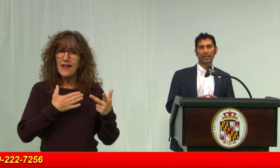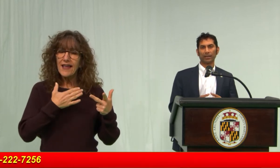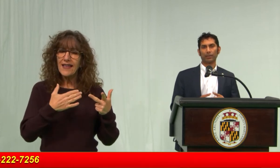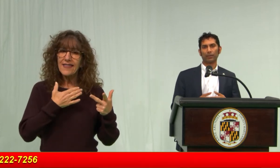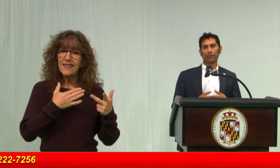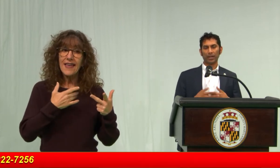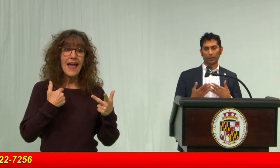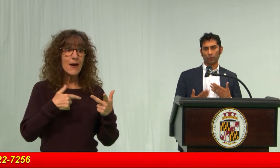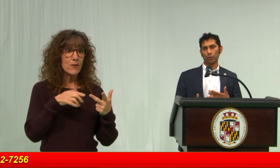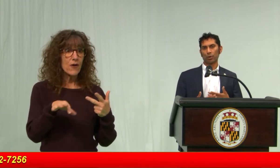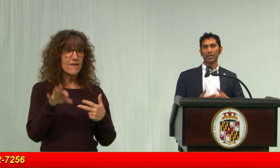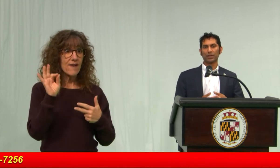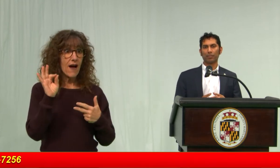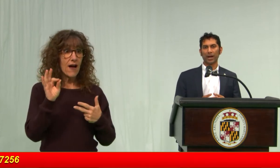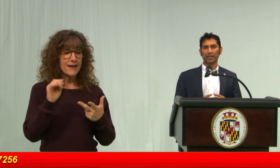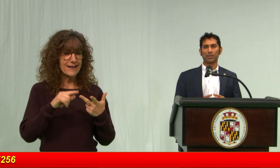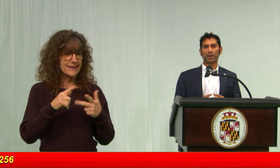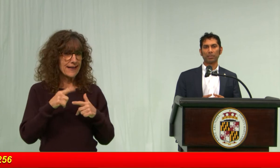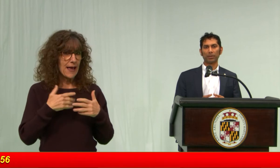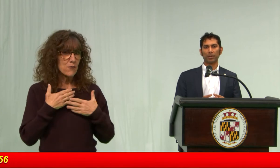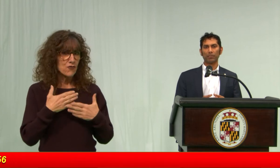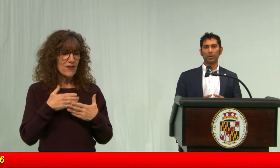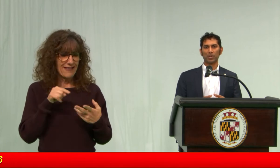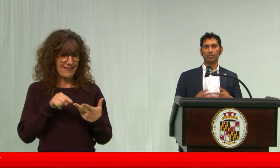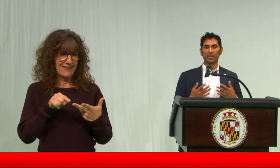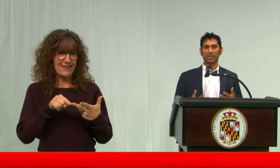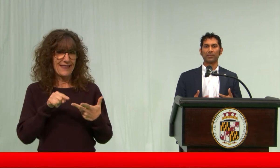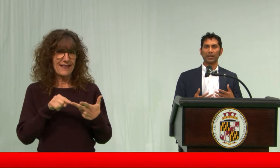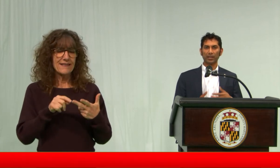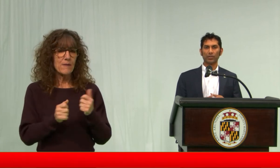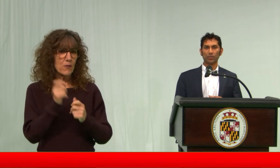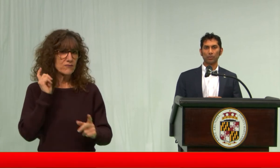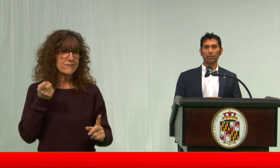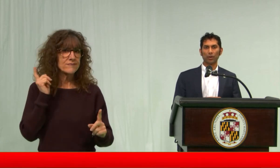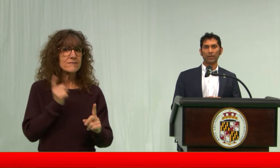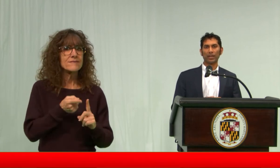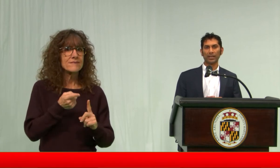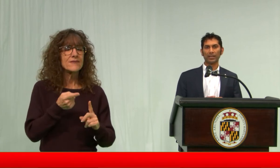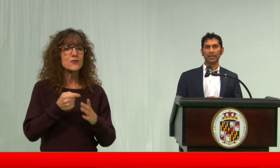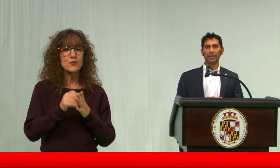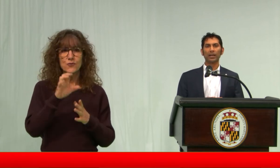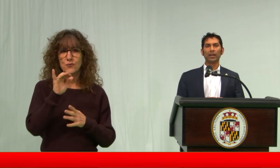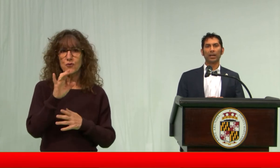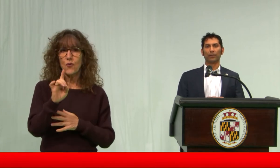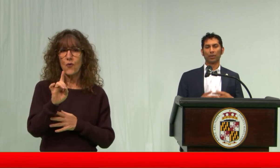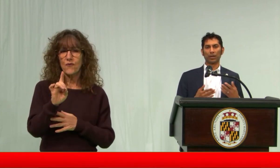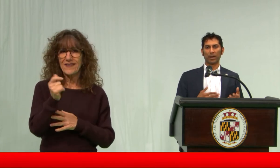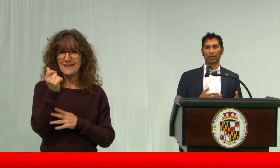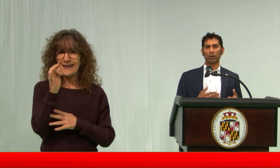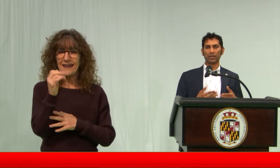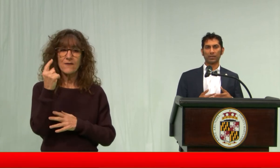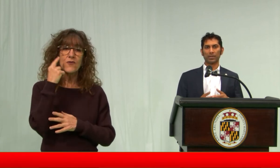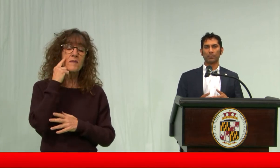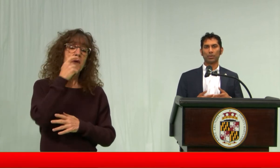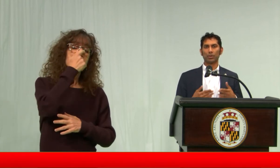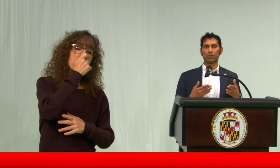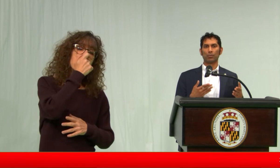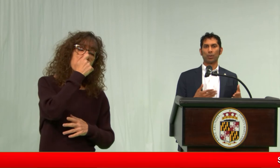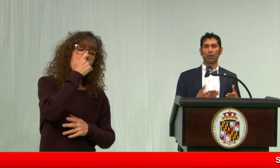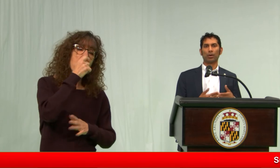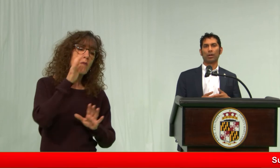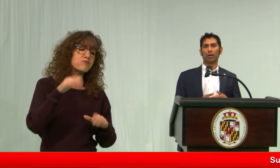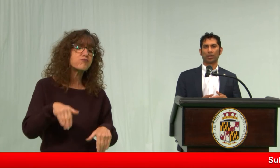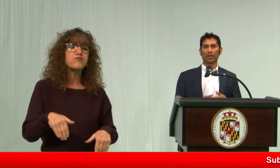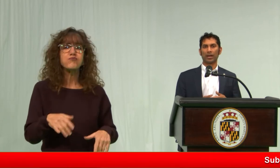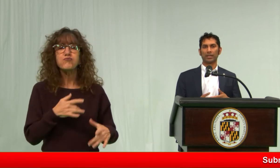is that shortness of breath is probably the most specific to COVID-19. If you think about cold symptoms, those